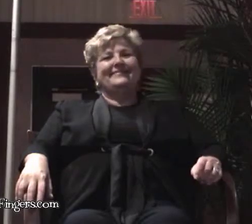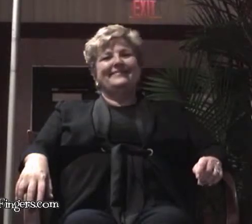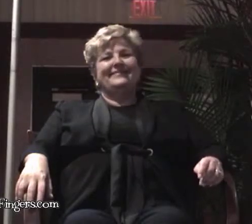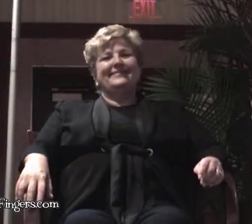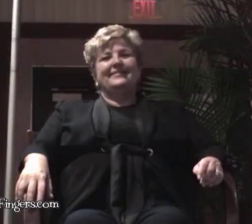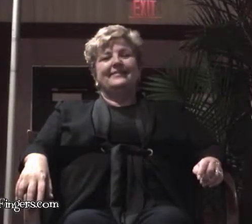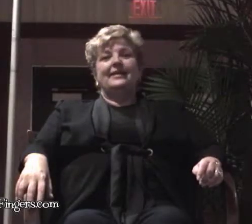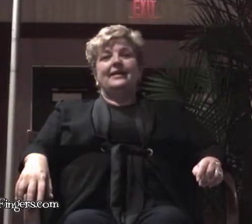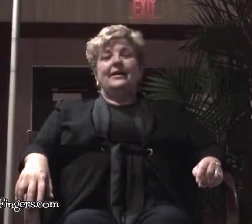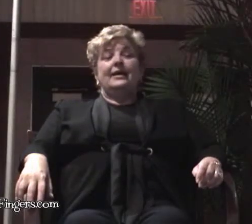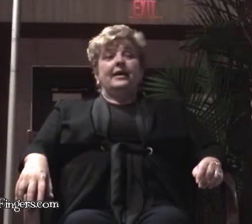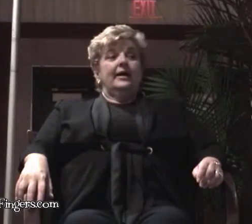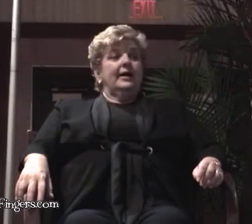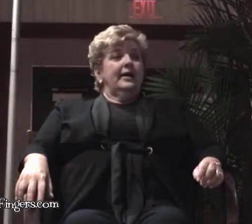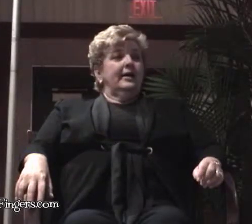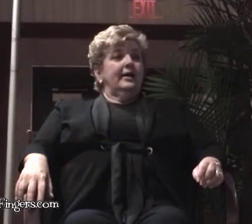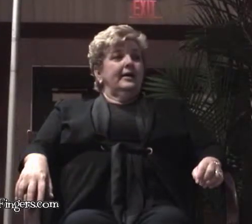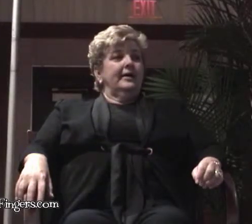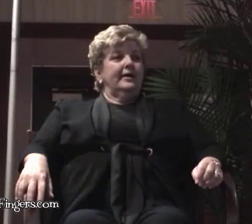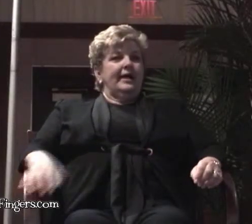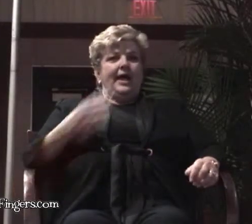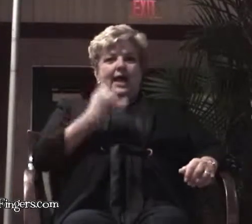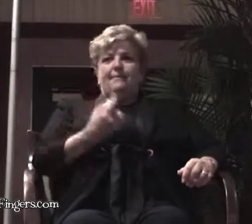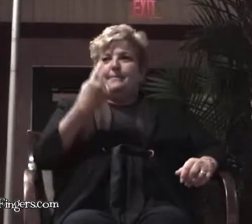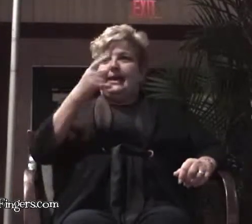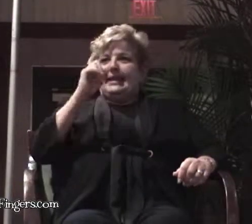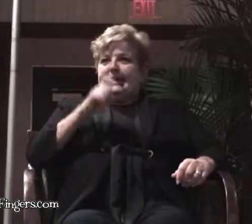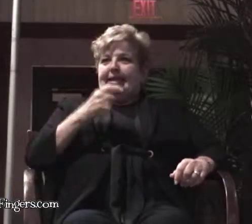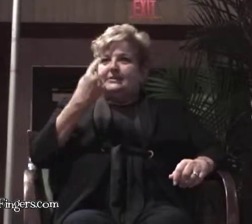Everybody needs one of those. I don't know if everybody gets one.